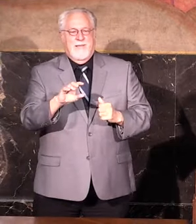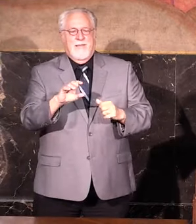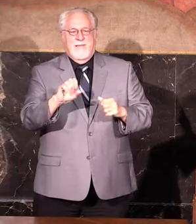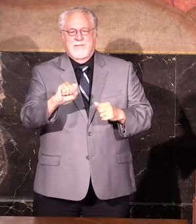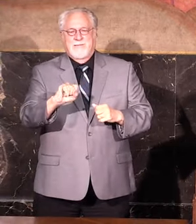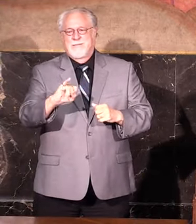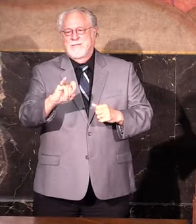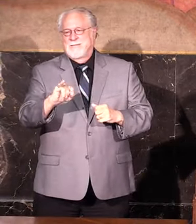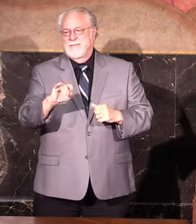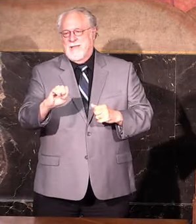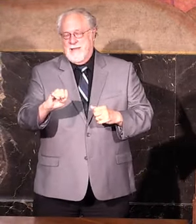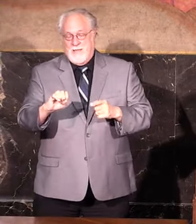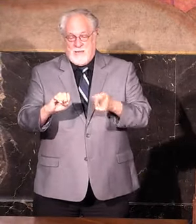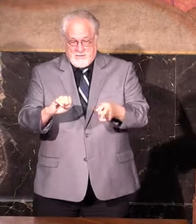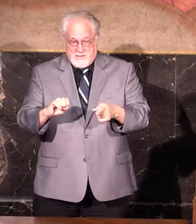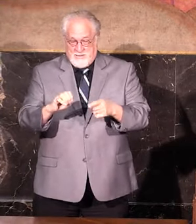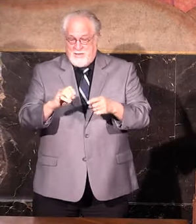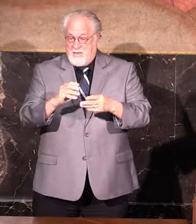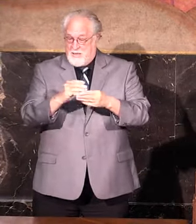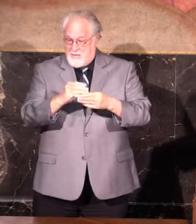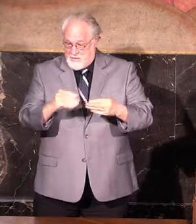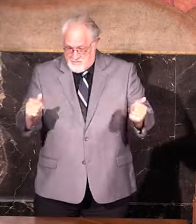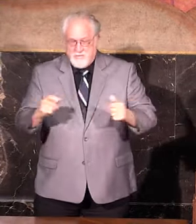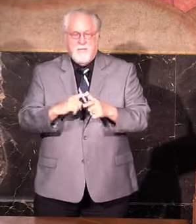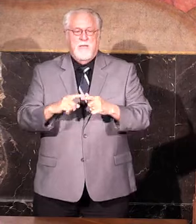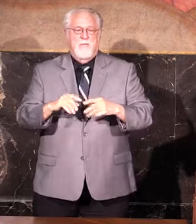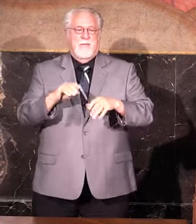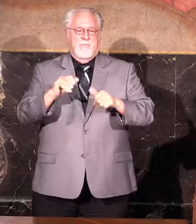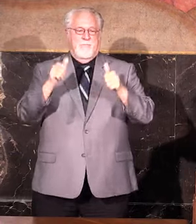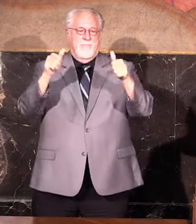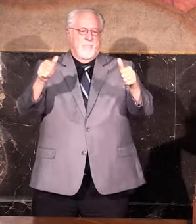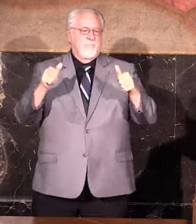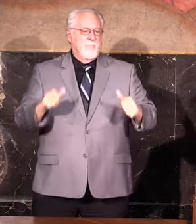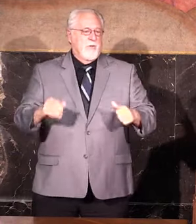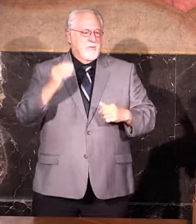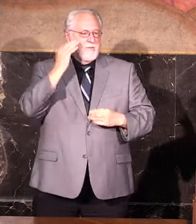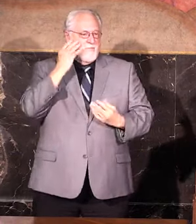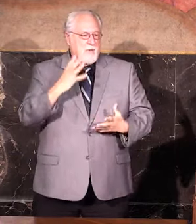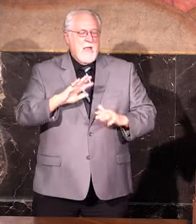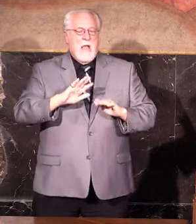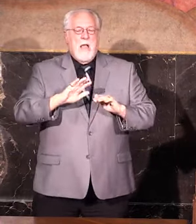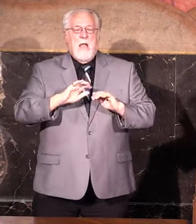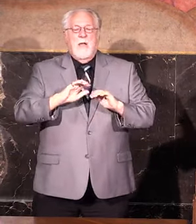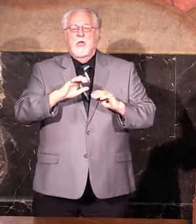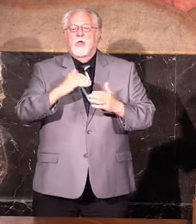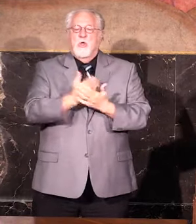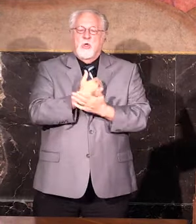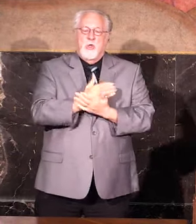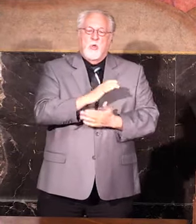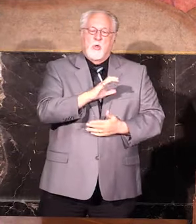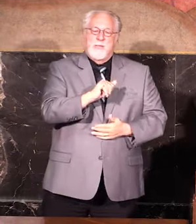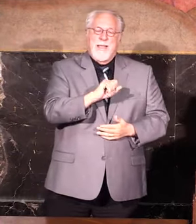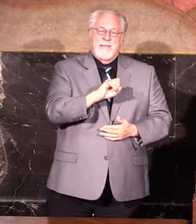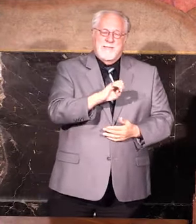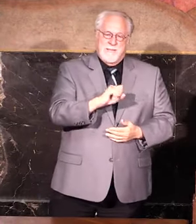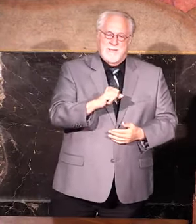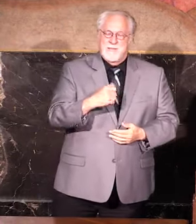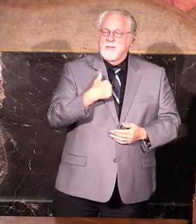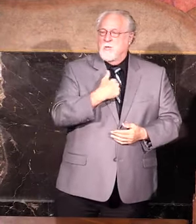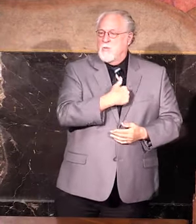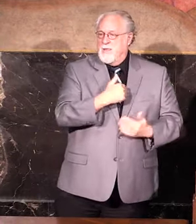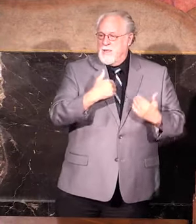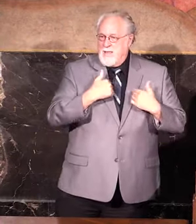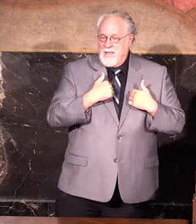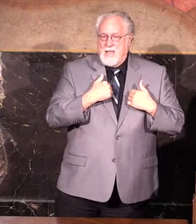through that. As soon as we can, we will get that information to you in terms of the number of new COVID-19 cases we have based